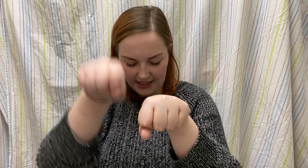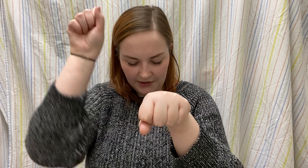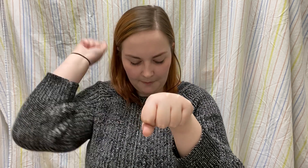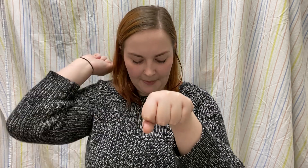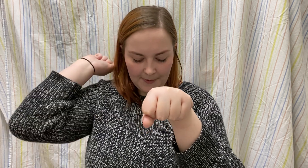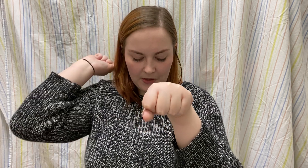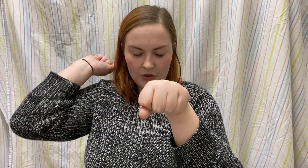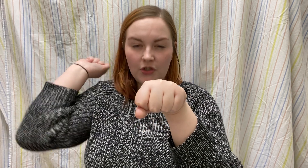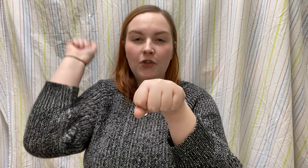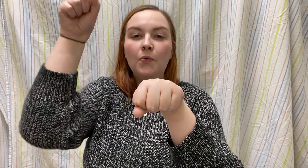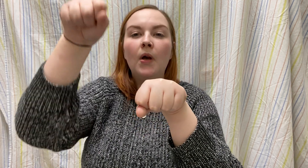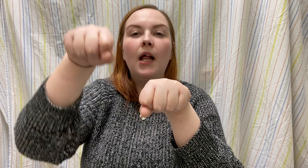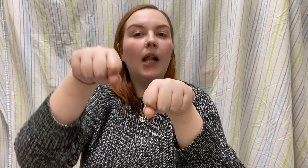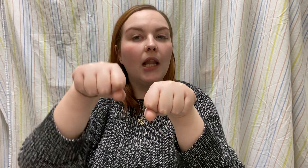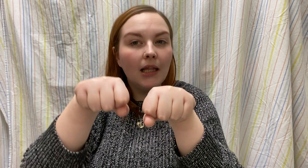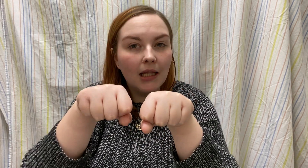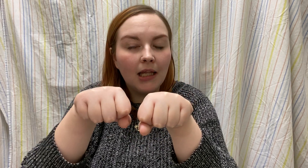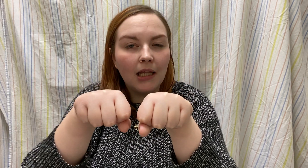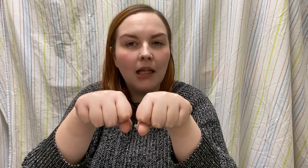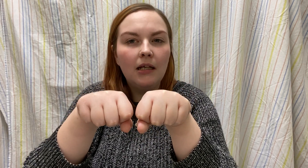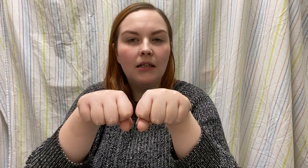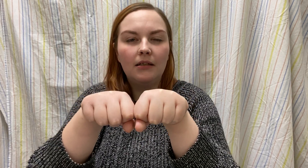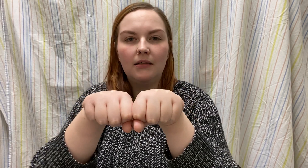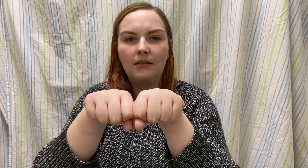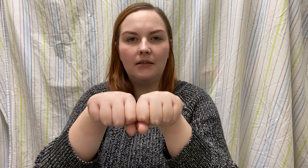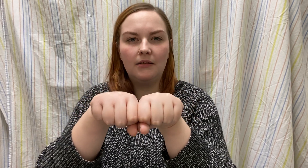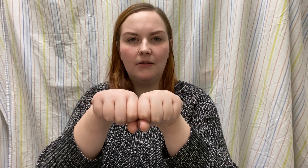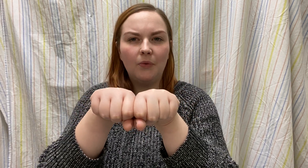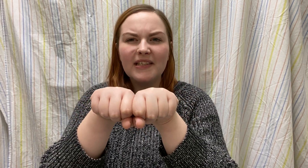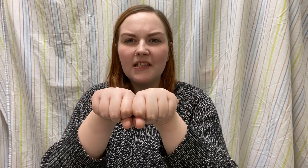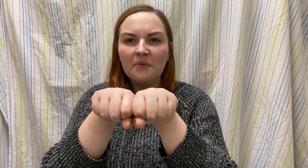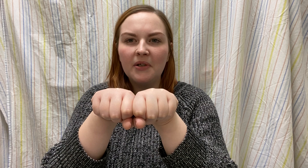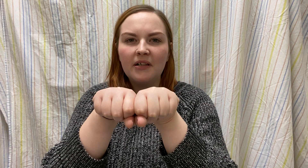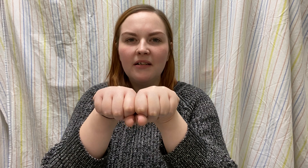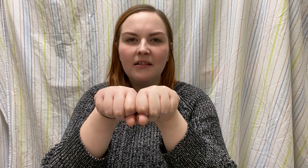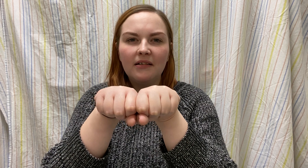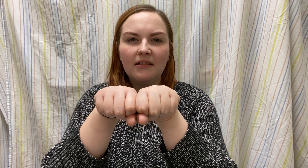Change b to ul. What's the word?